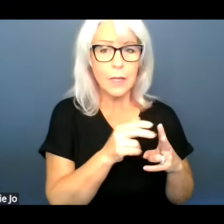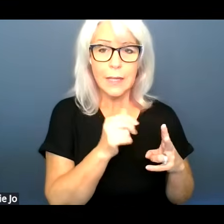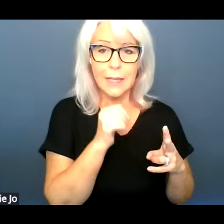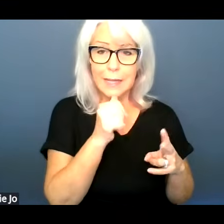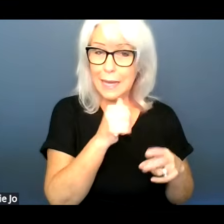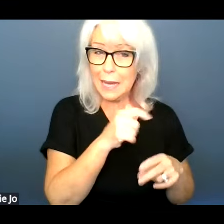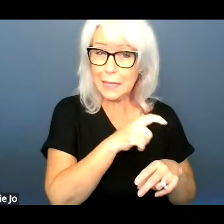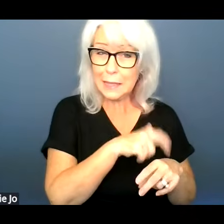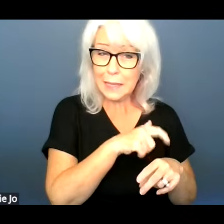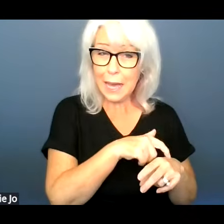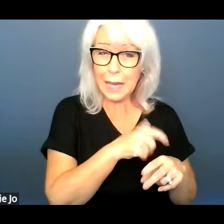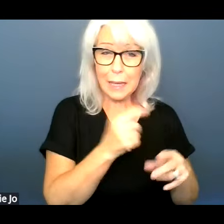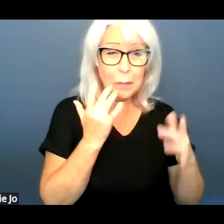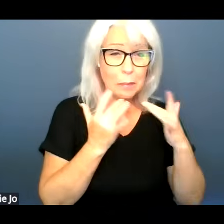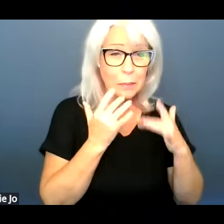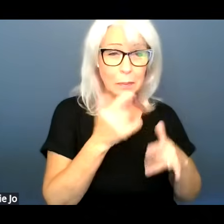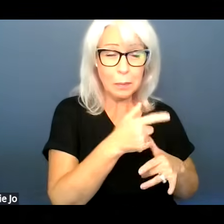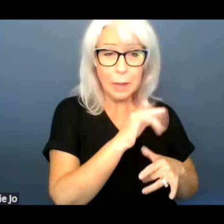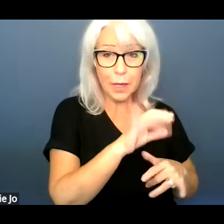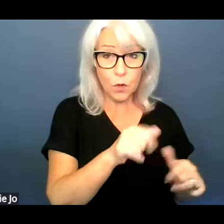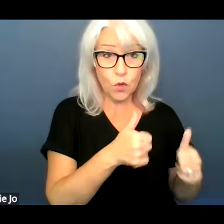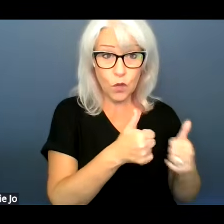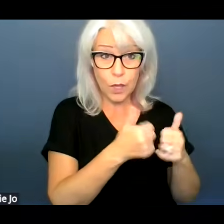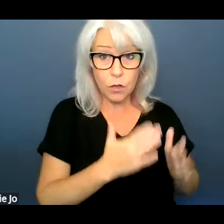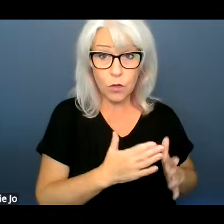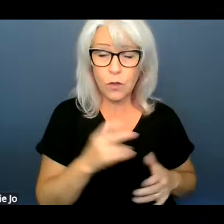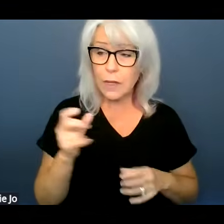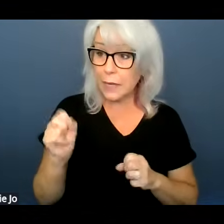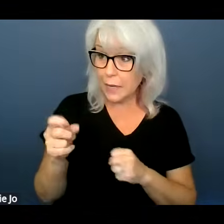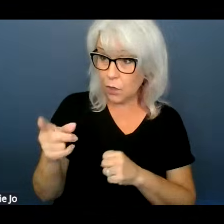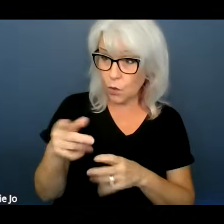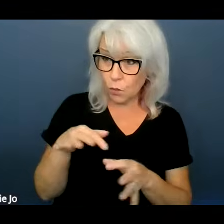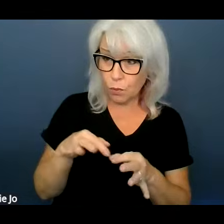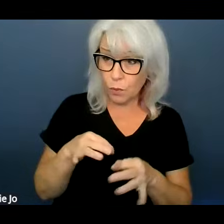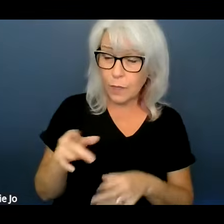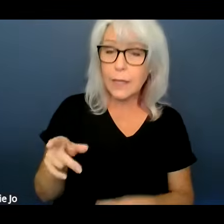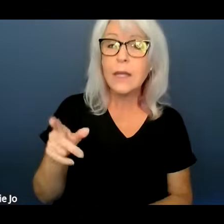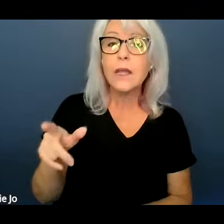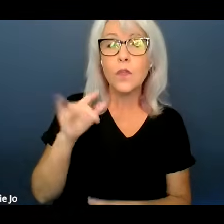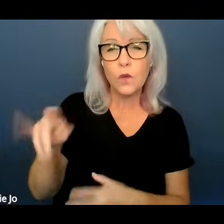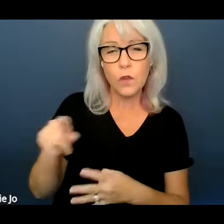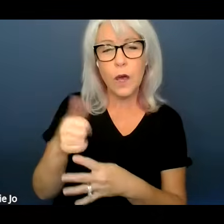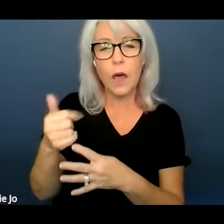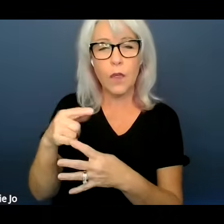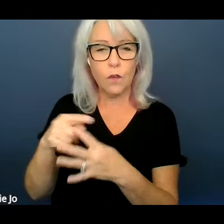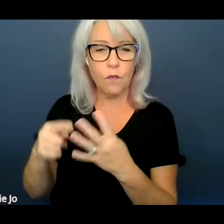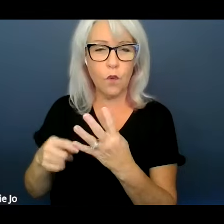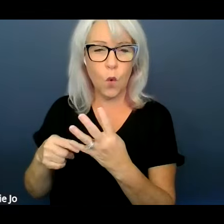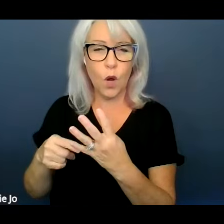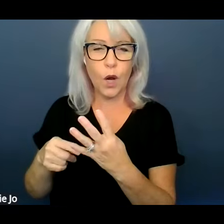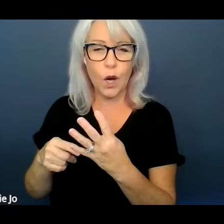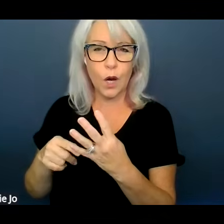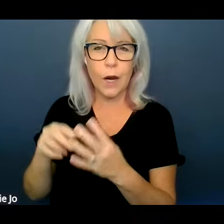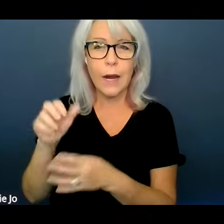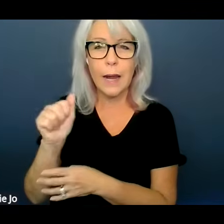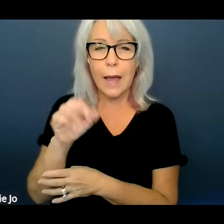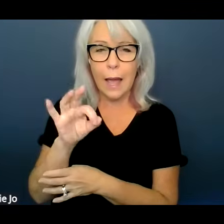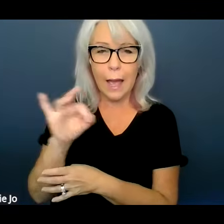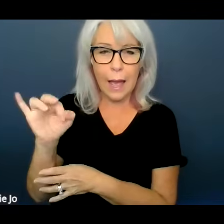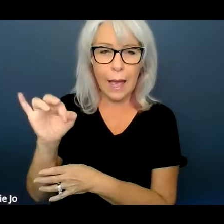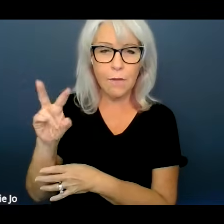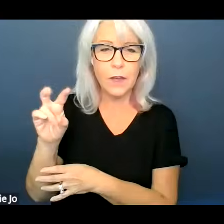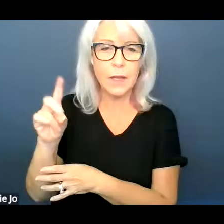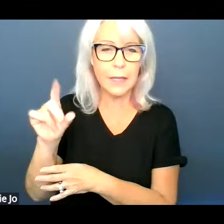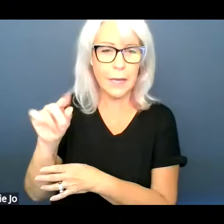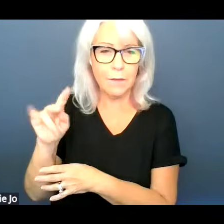filed by your challengers. What, can you? tell That's me- those are the additional 4 affidavits that were Okay. not turned in on